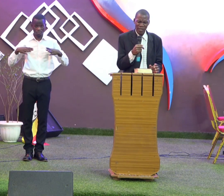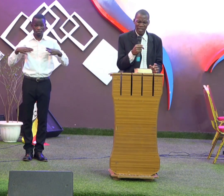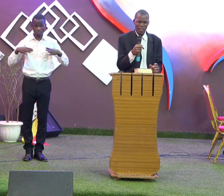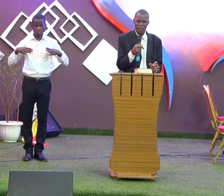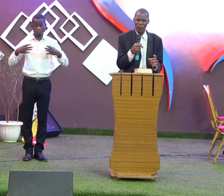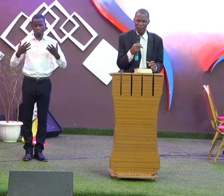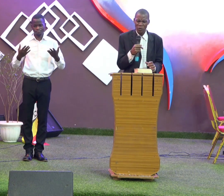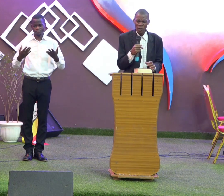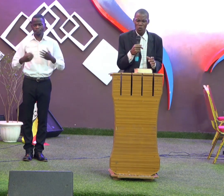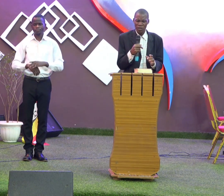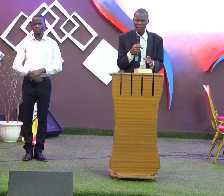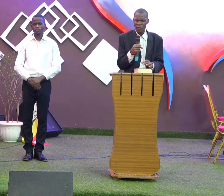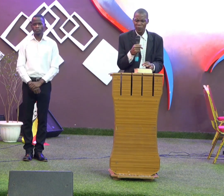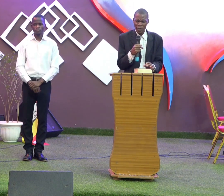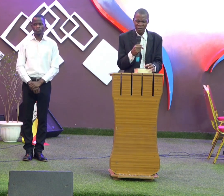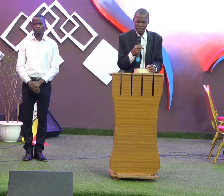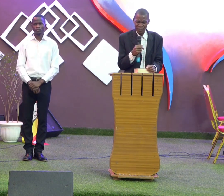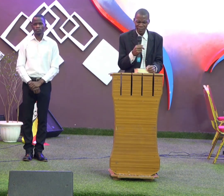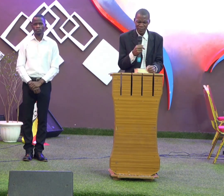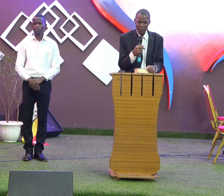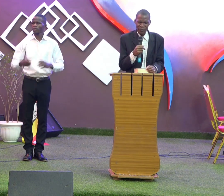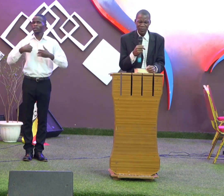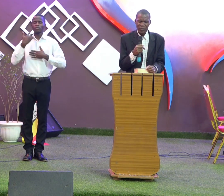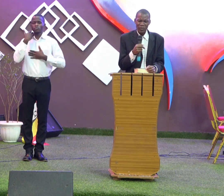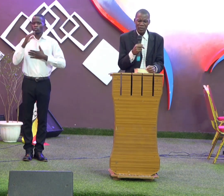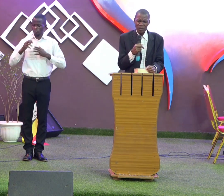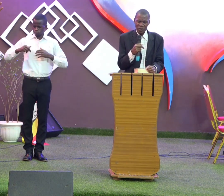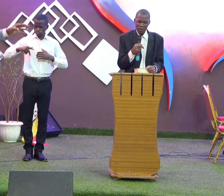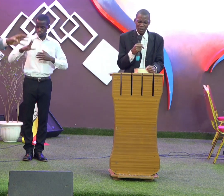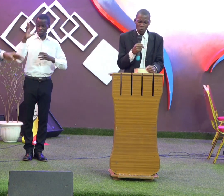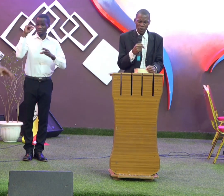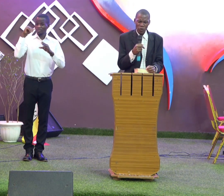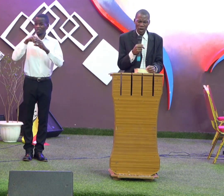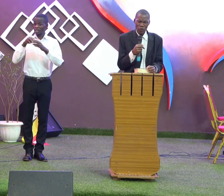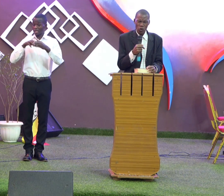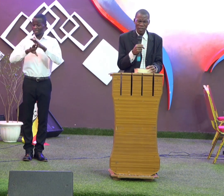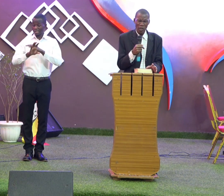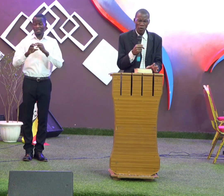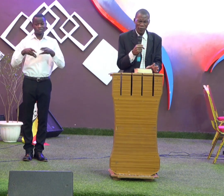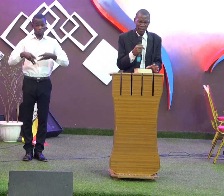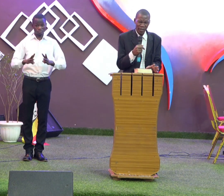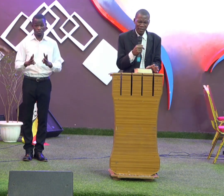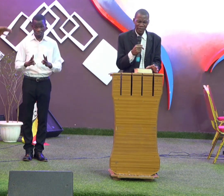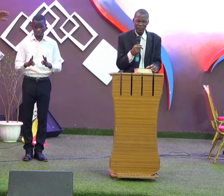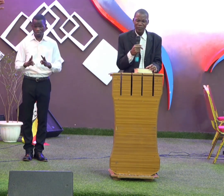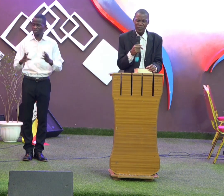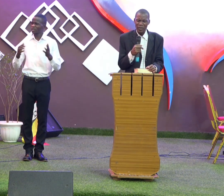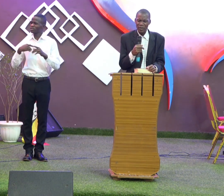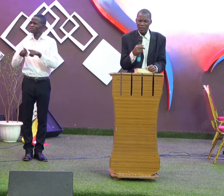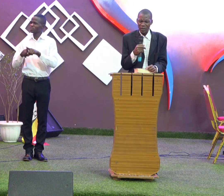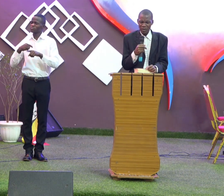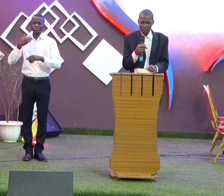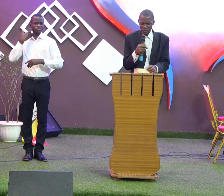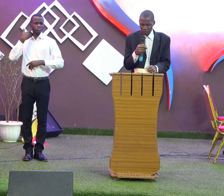and find the ancient path and when you walk in them you'll find. Tetwagala kutambulira mu kkubo lya Kayini. We don't want to walk in the way of Cain. Tetwagala kutambulira